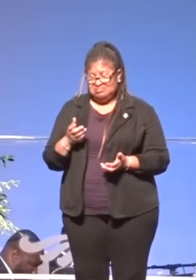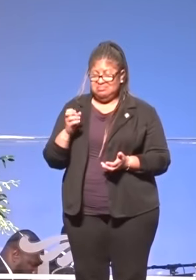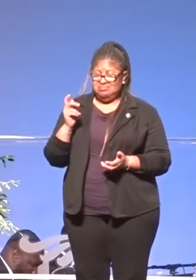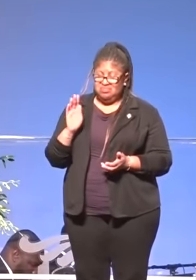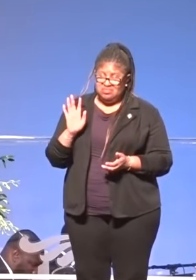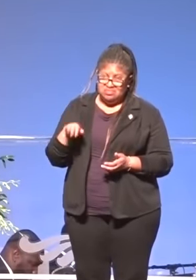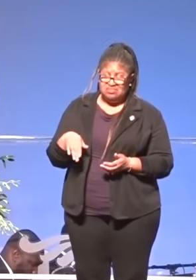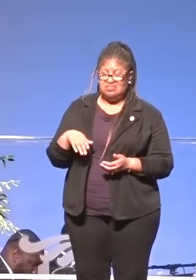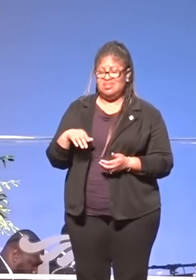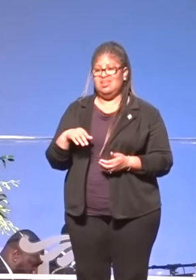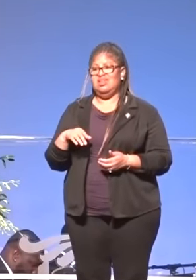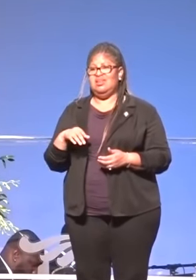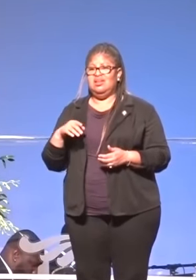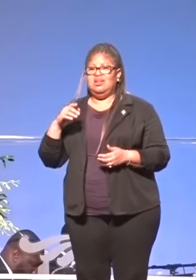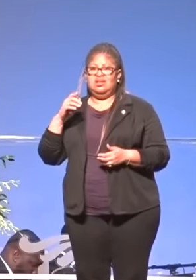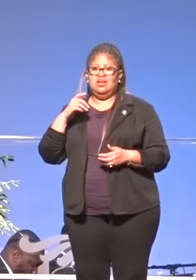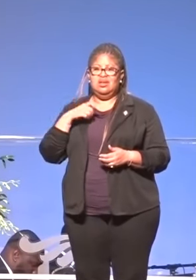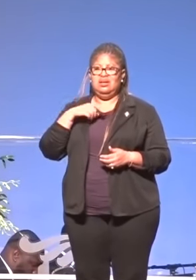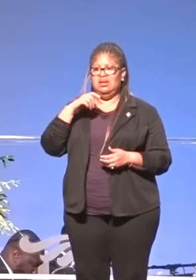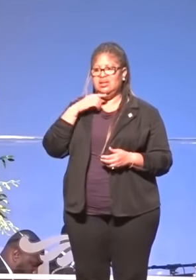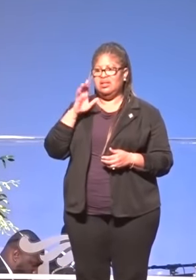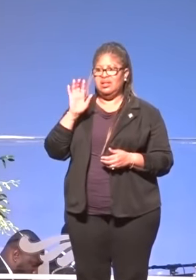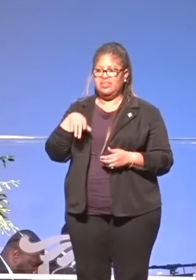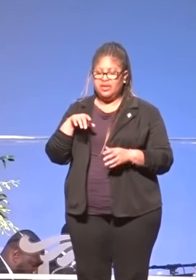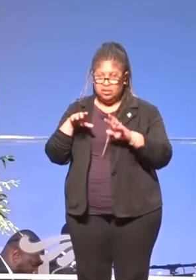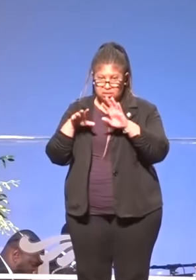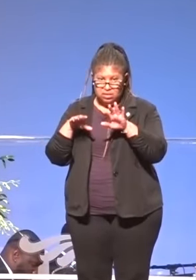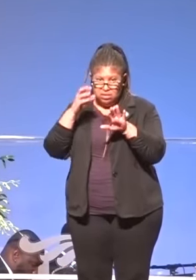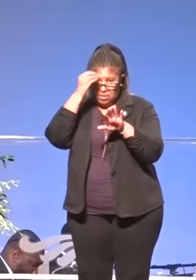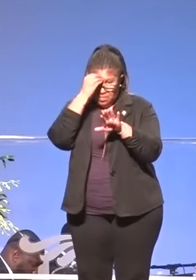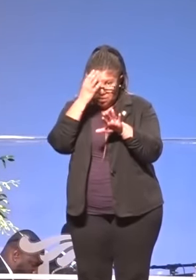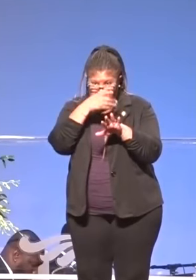the privilege? I'd like to say a word to white churches.